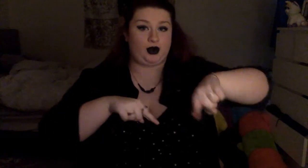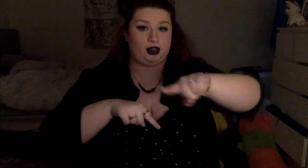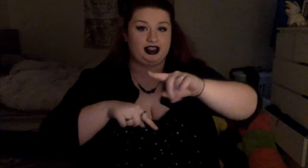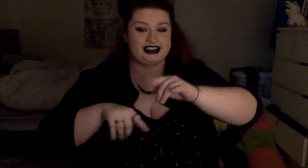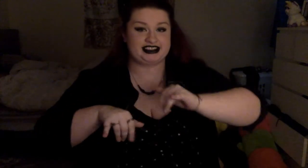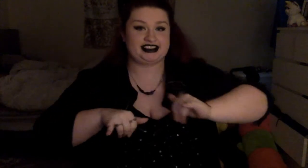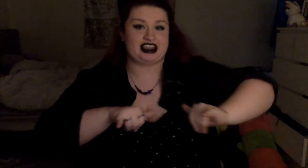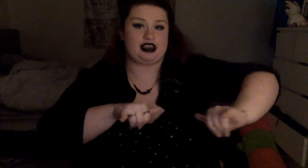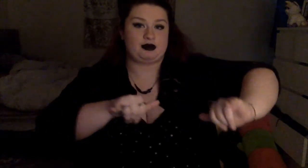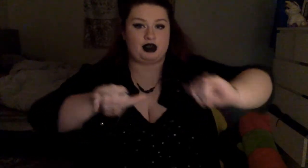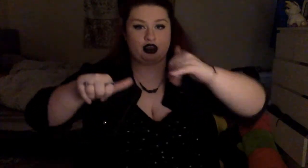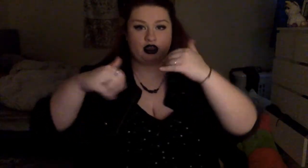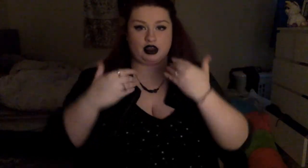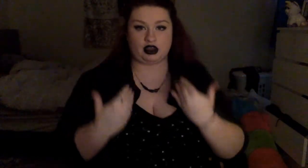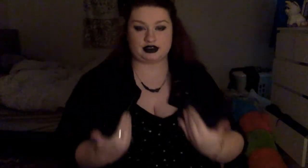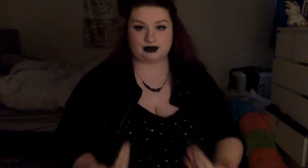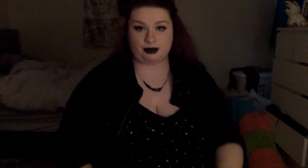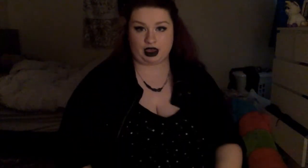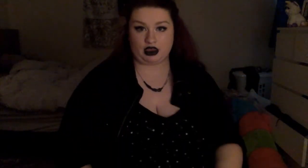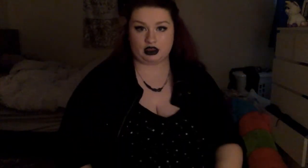all same as me.